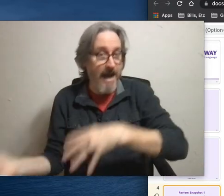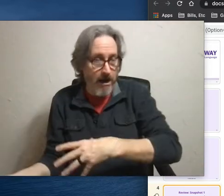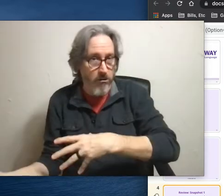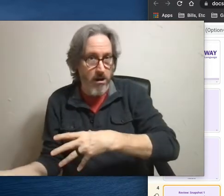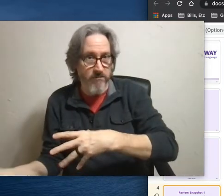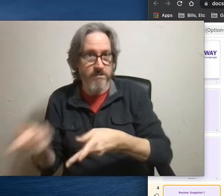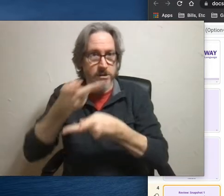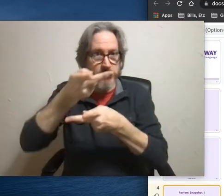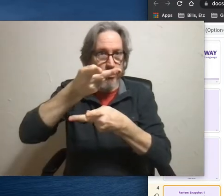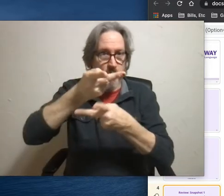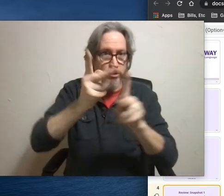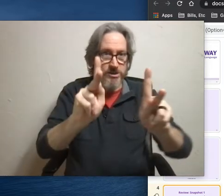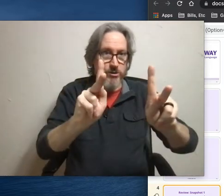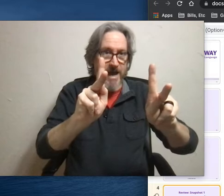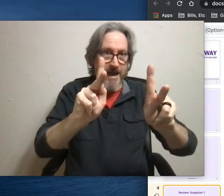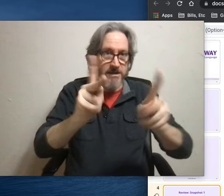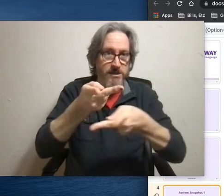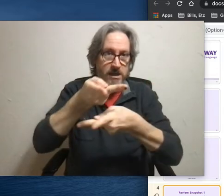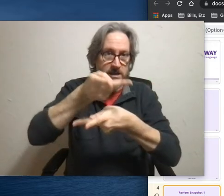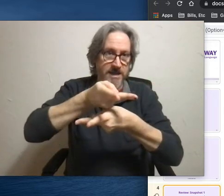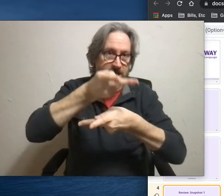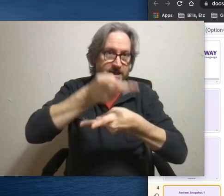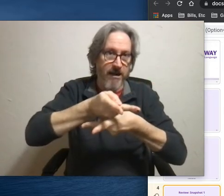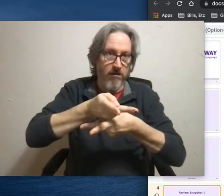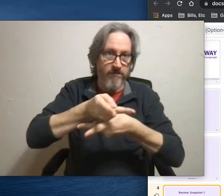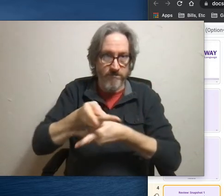taking care of. So we're going to use two K's,